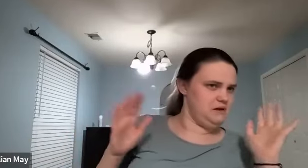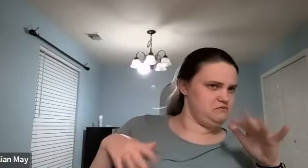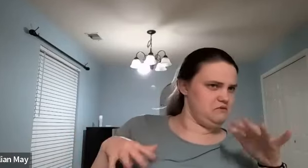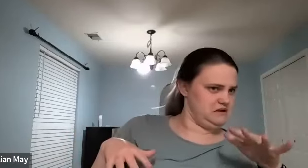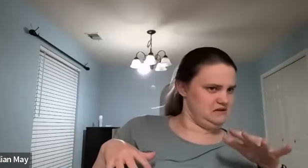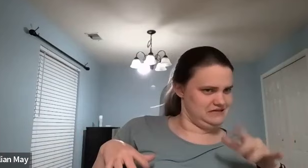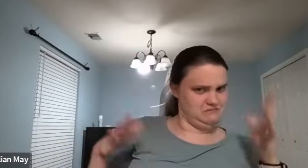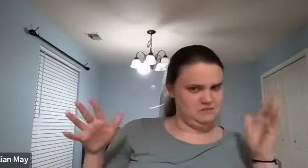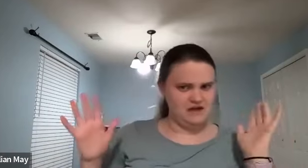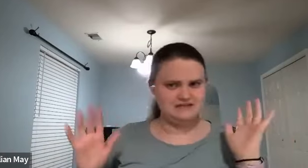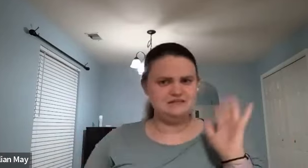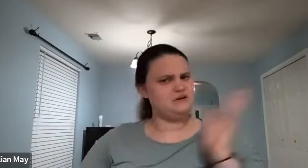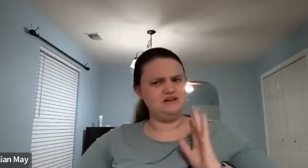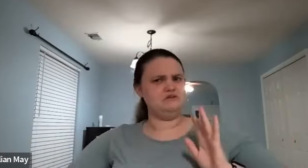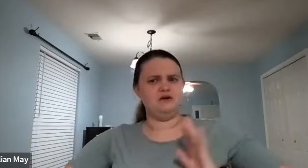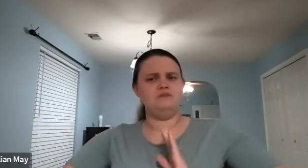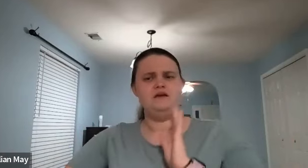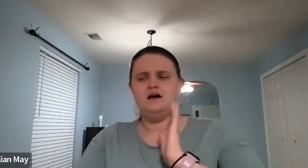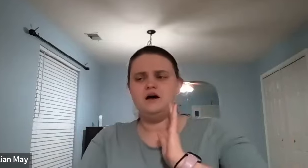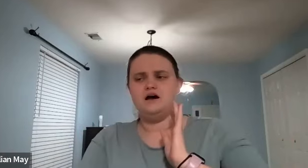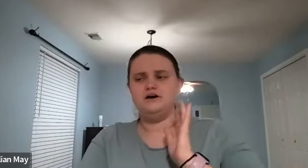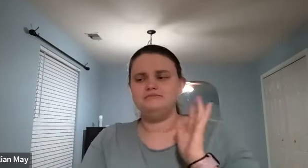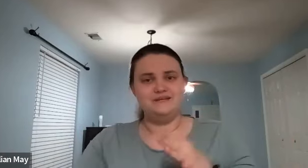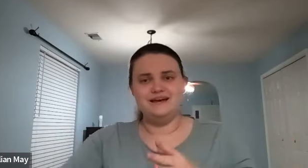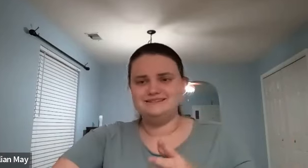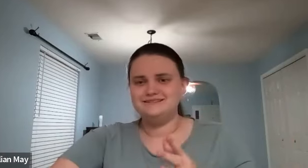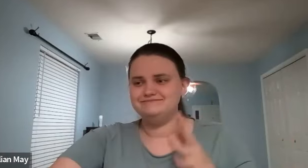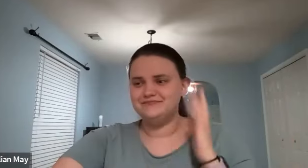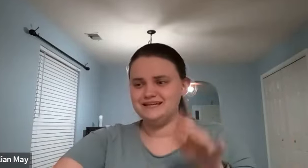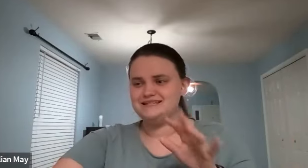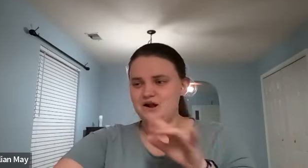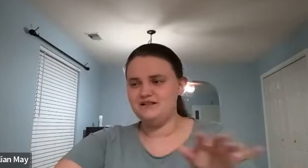be raining outside, and maybe that's it, but I don't know. But yes, like I said, all when